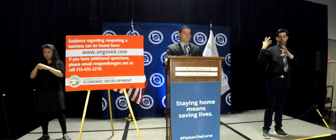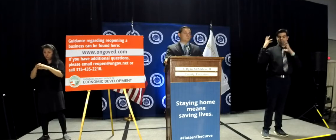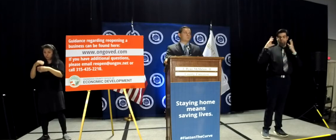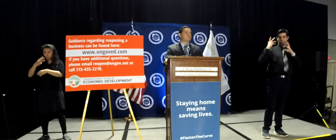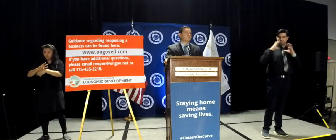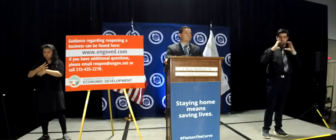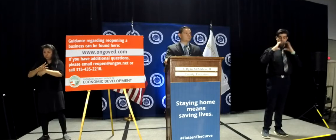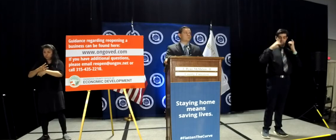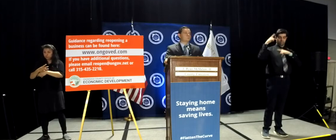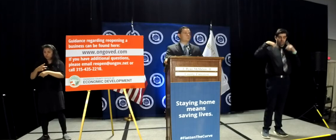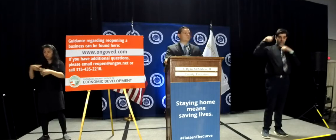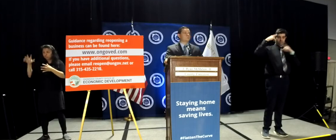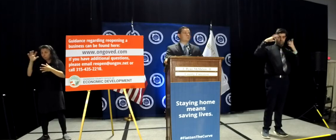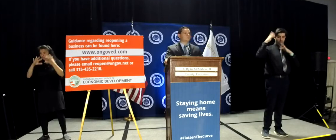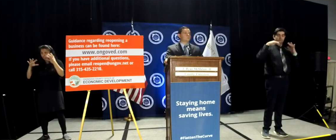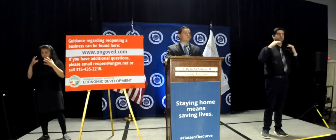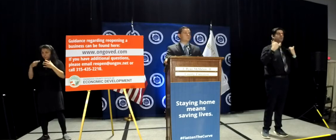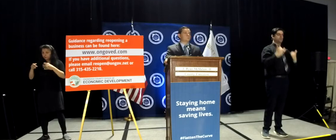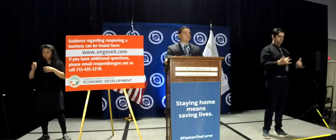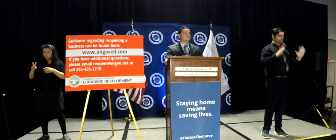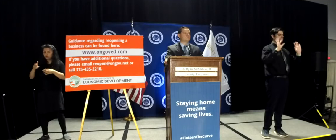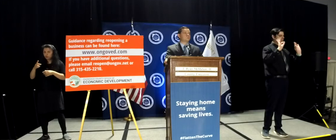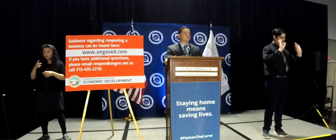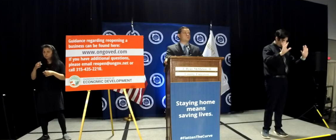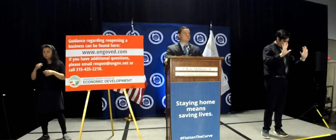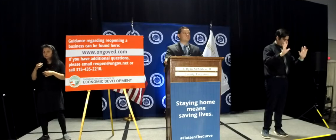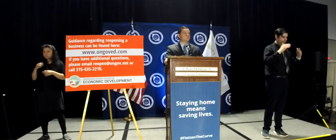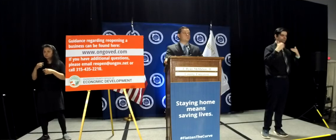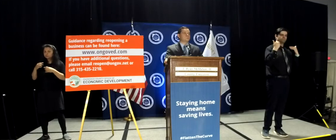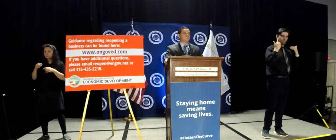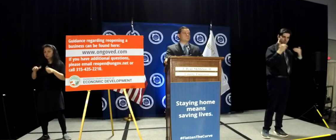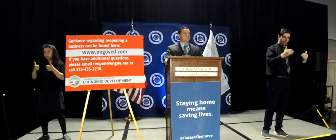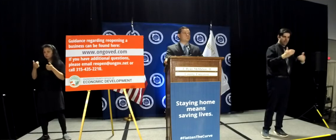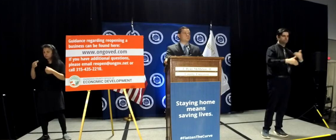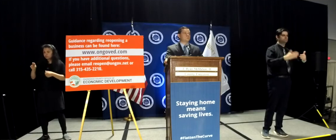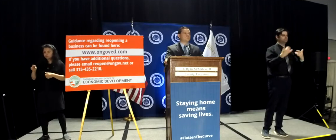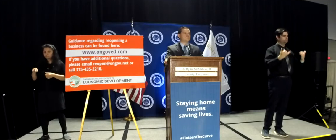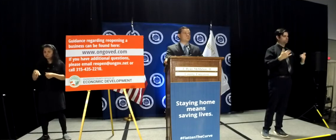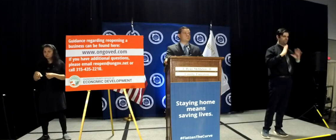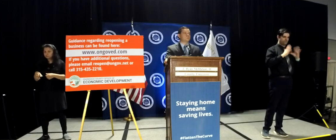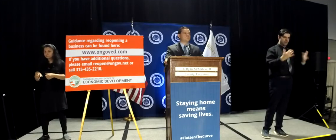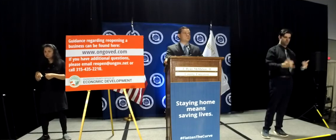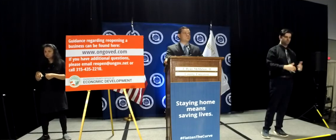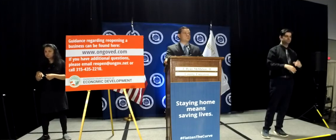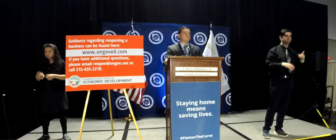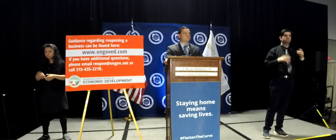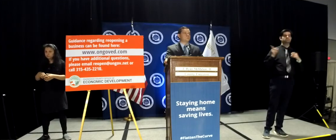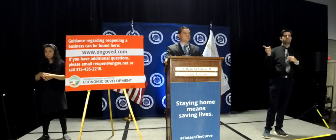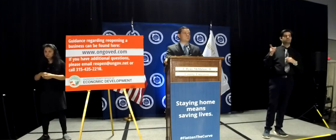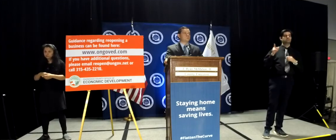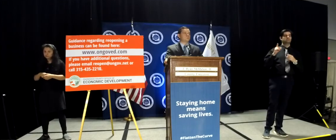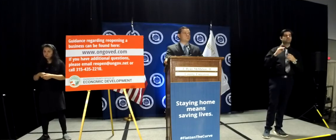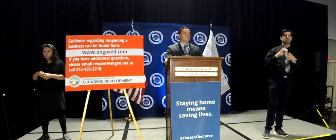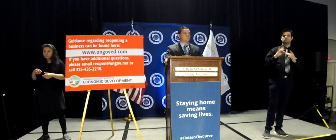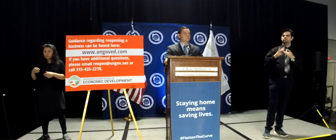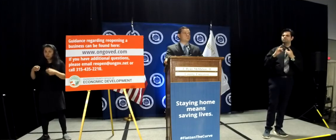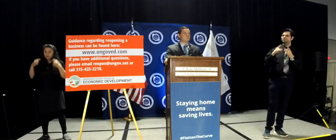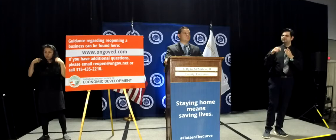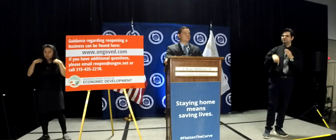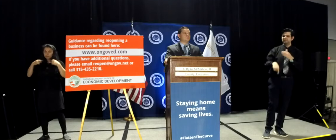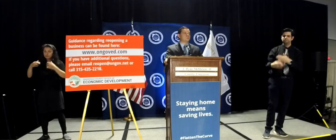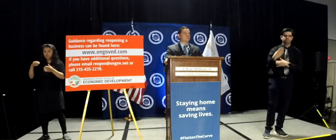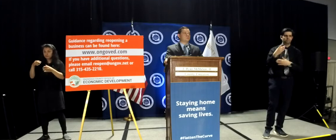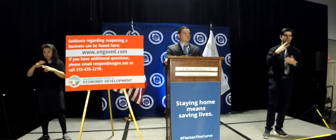mentioned you had to cancel your haircut this morning, and I was kind of wondering, did you have to have the conversation with them where they asked